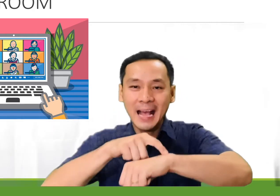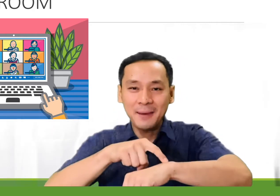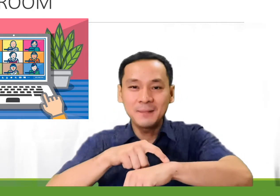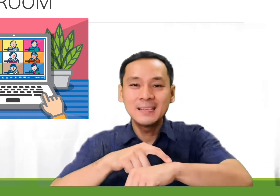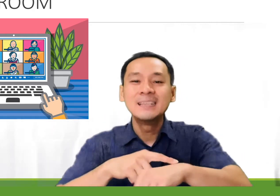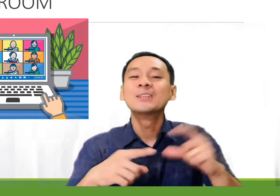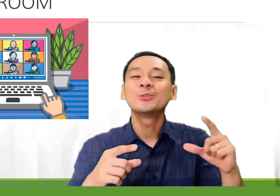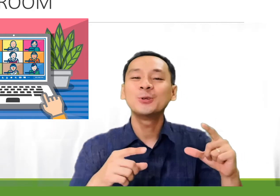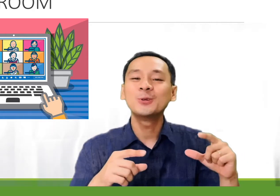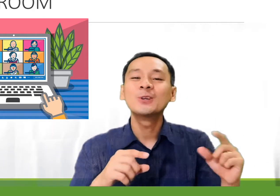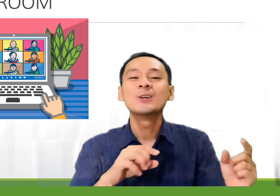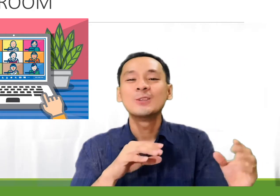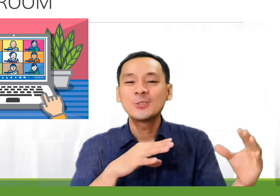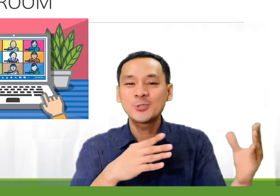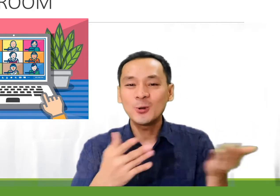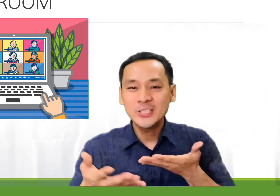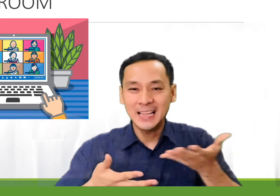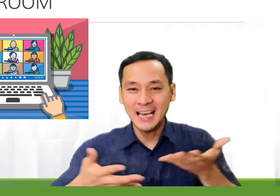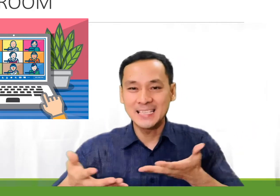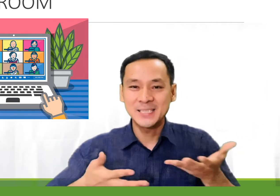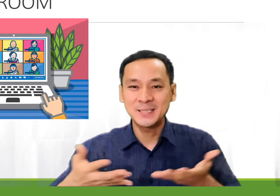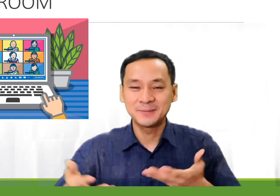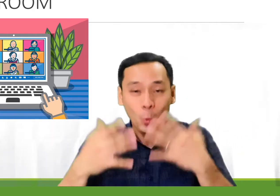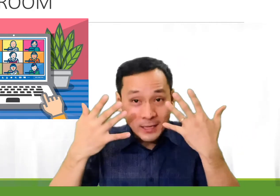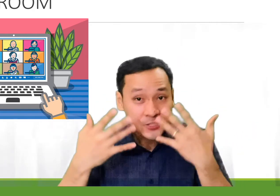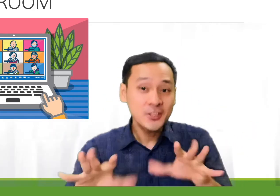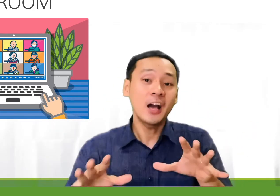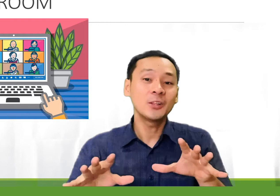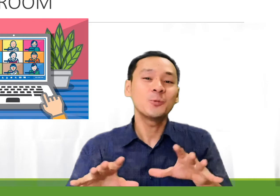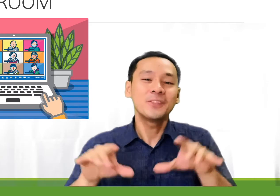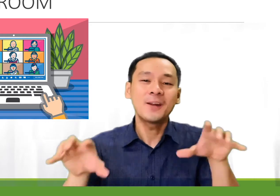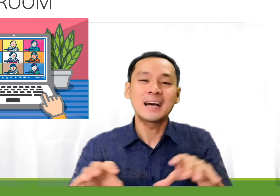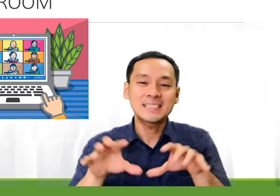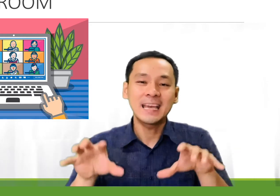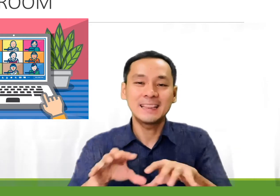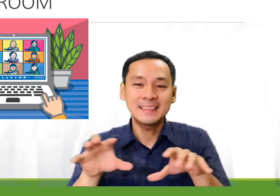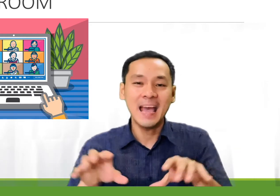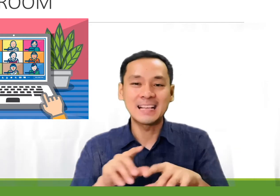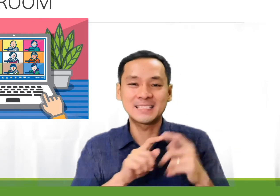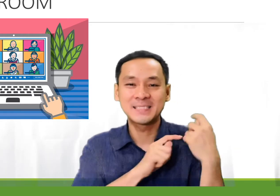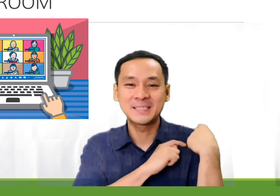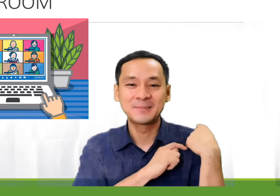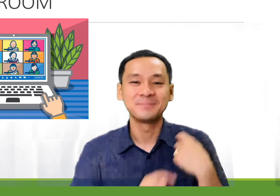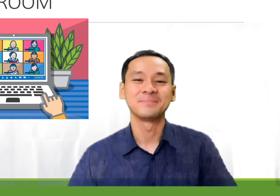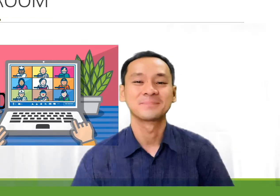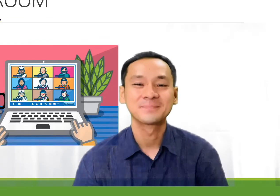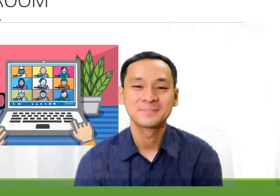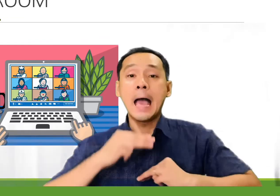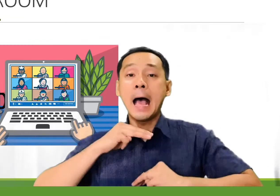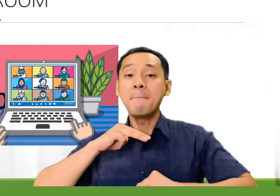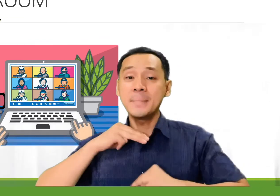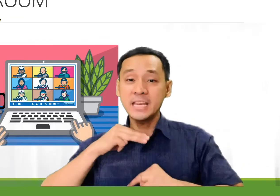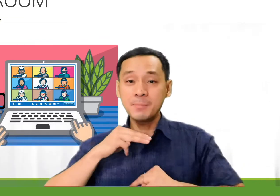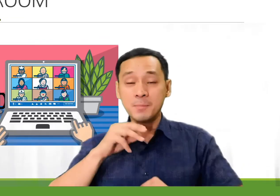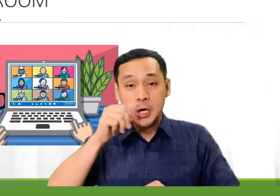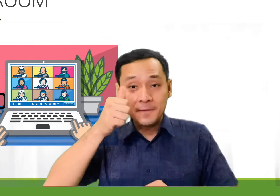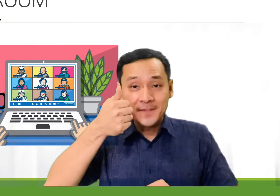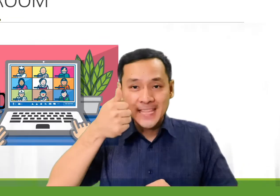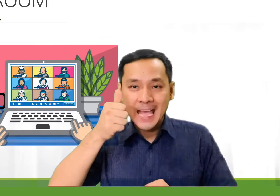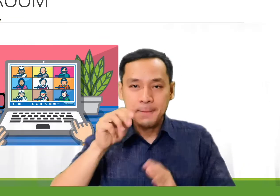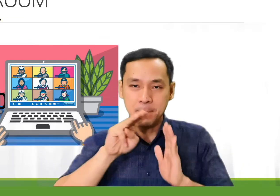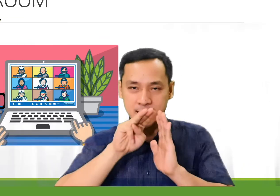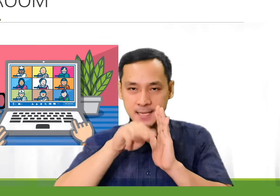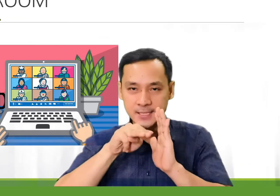them time to socialize once done with their assigned tasks. A minimum